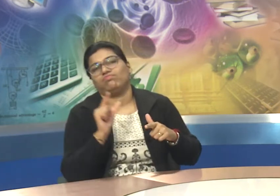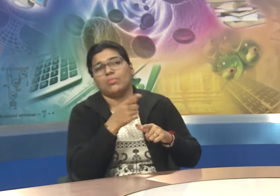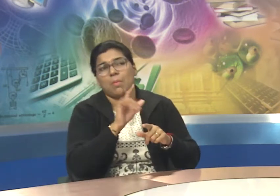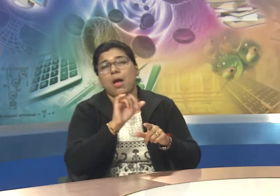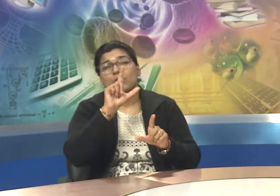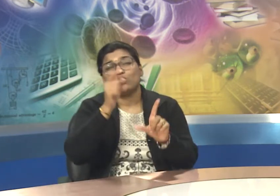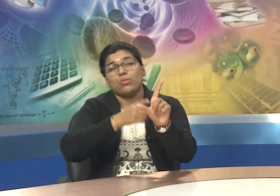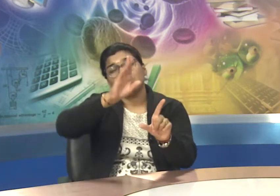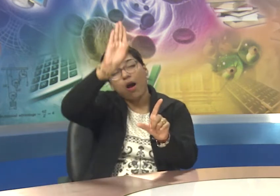can shelter